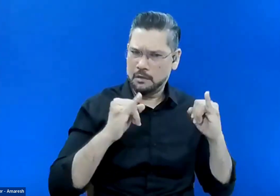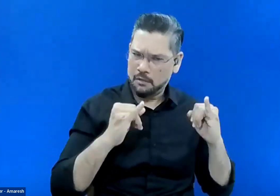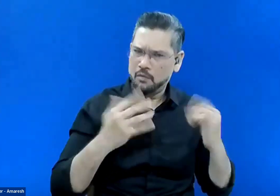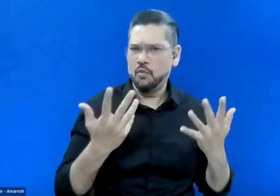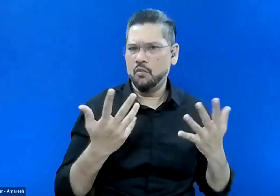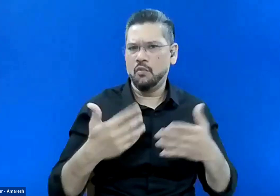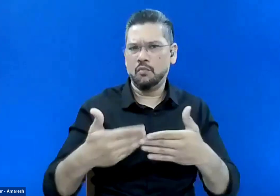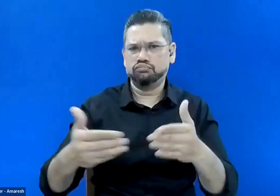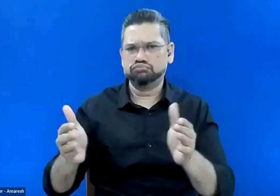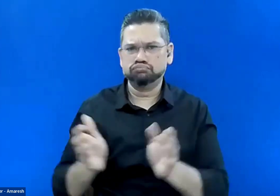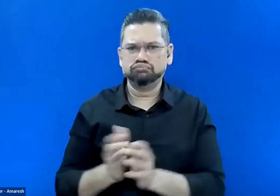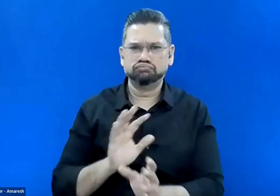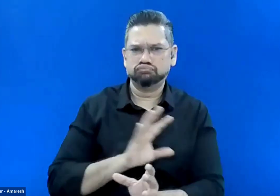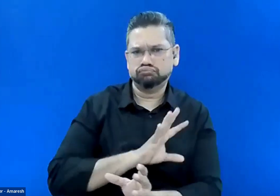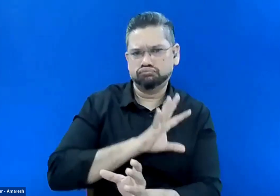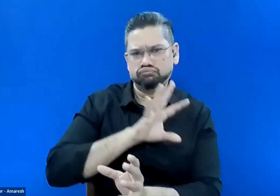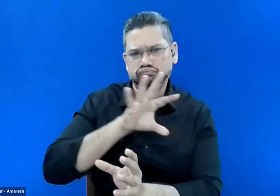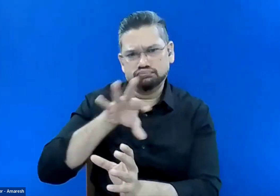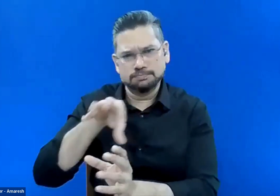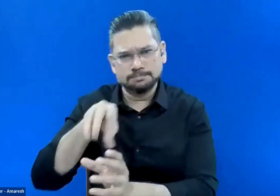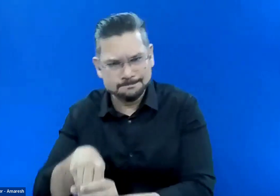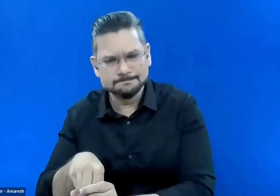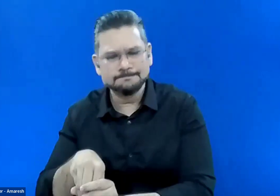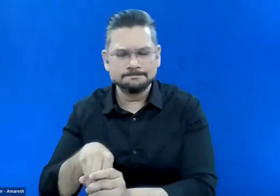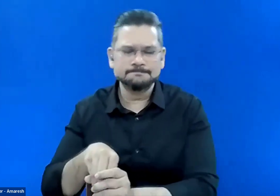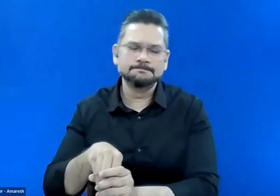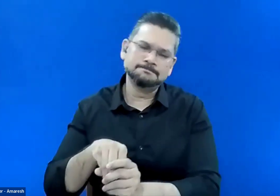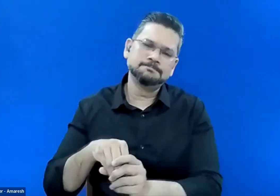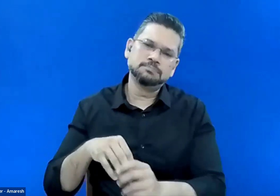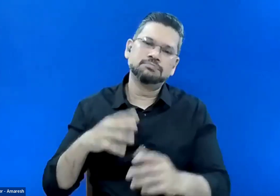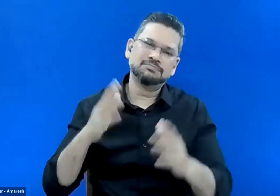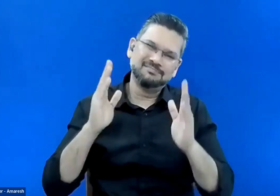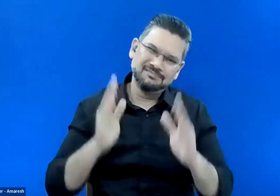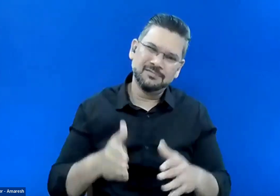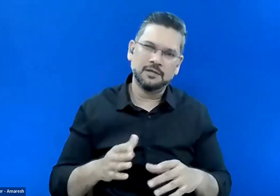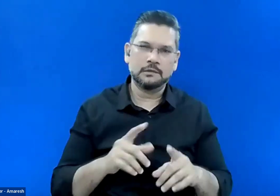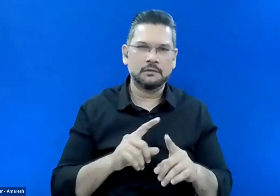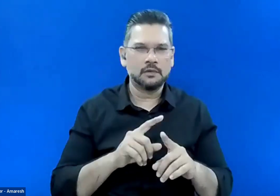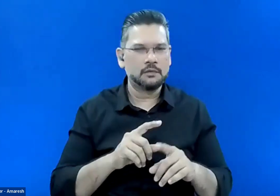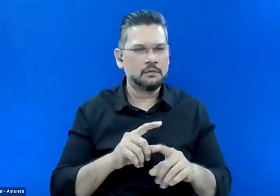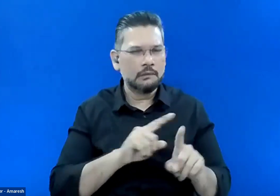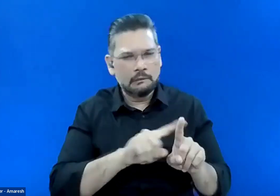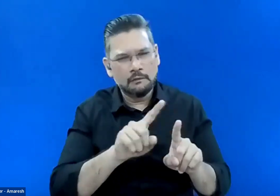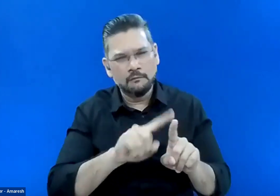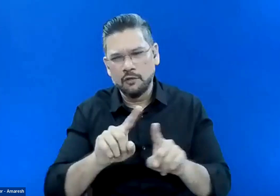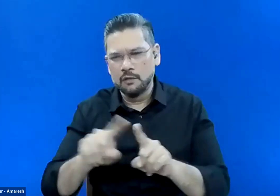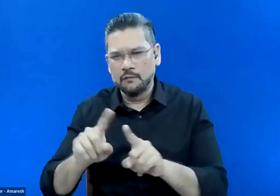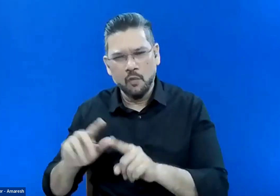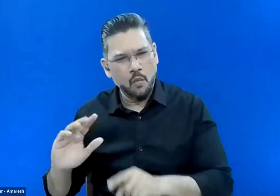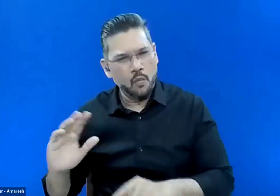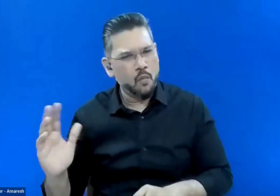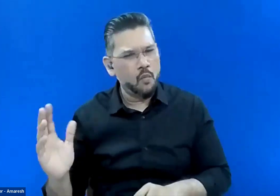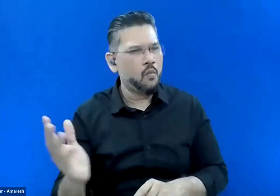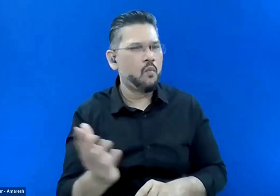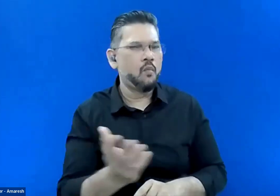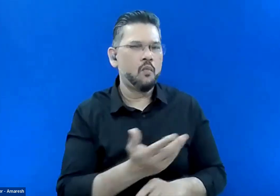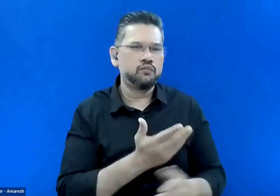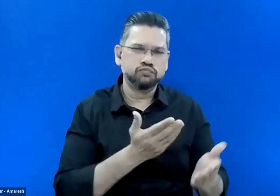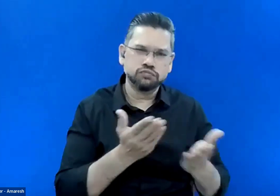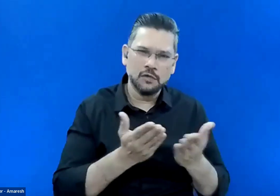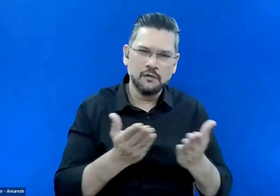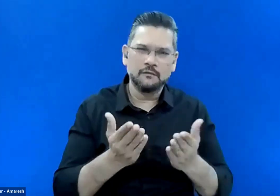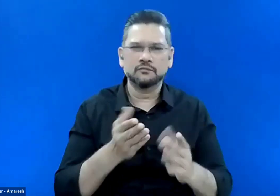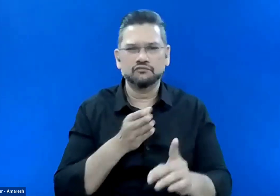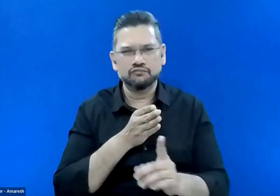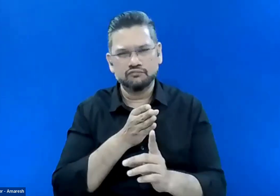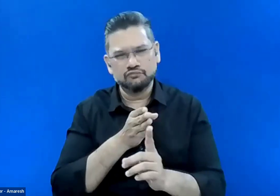have comprehensive and intersectional approaches that are locally relevant, but